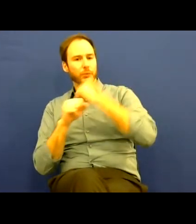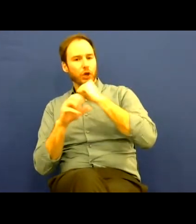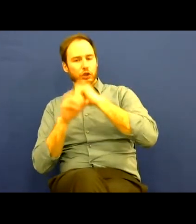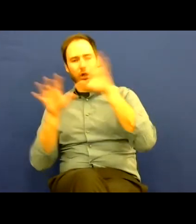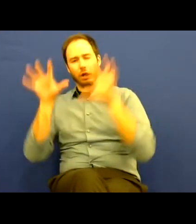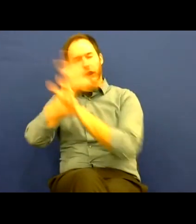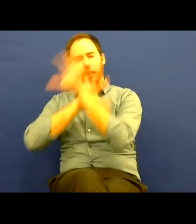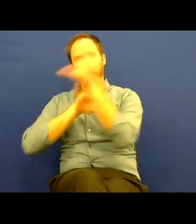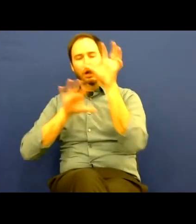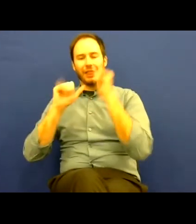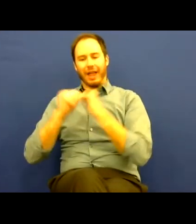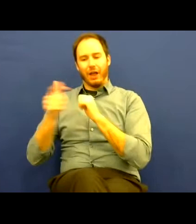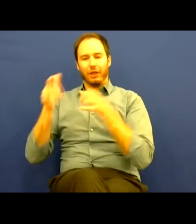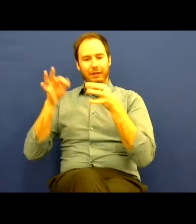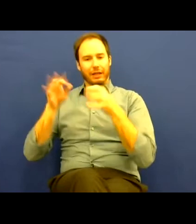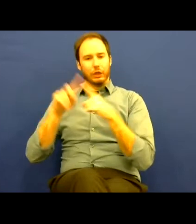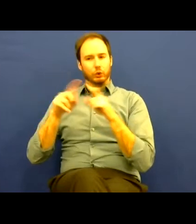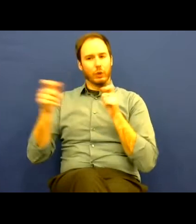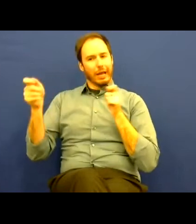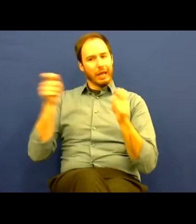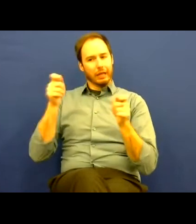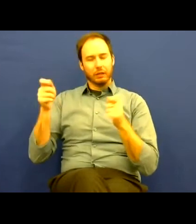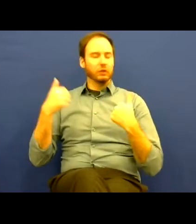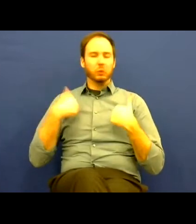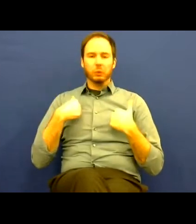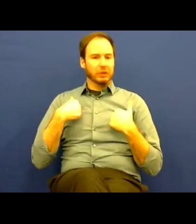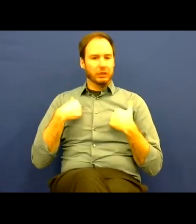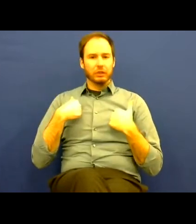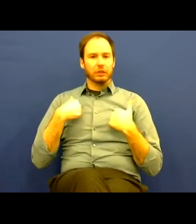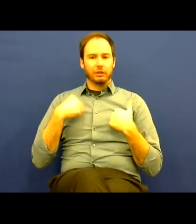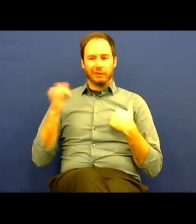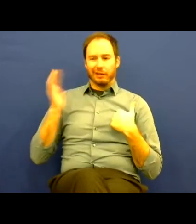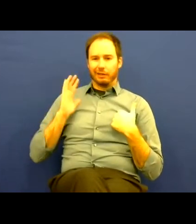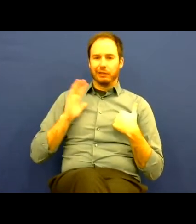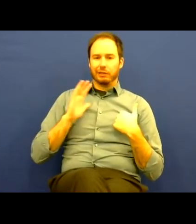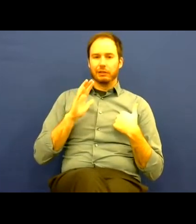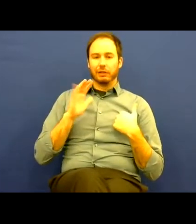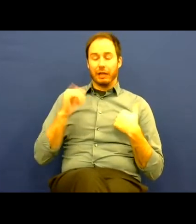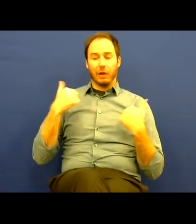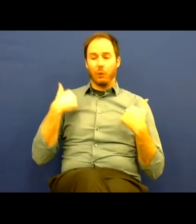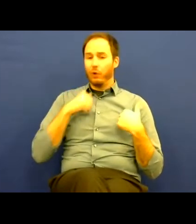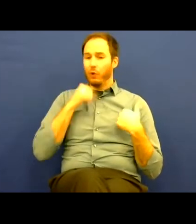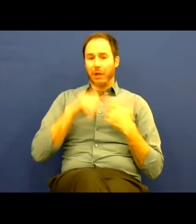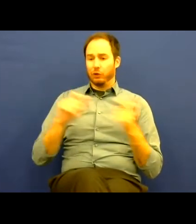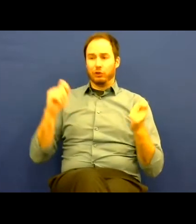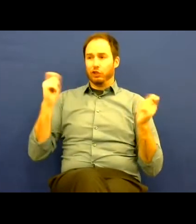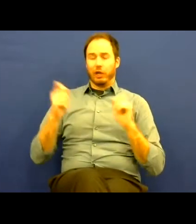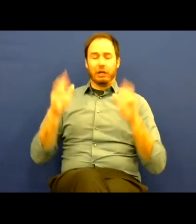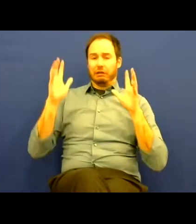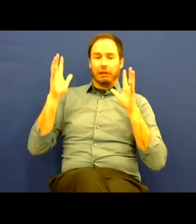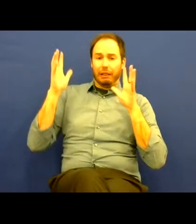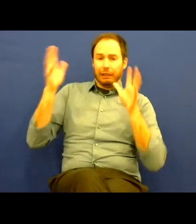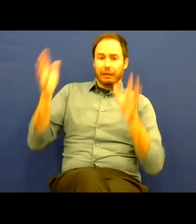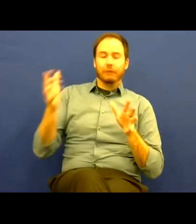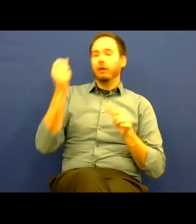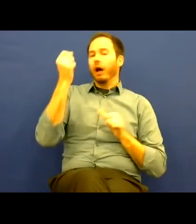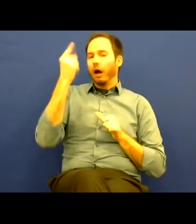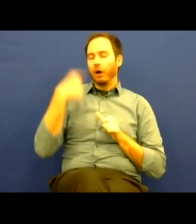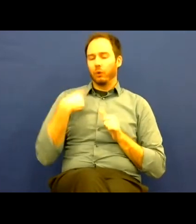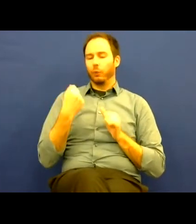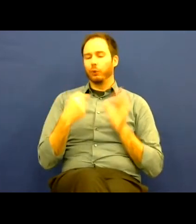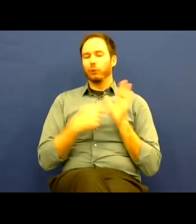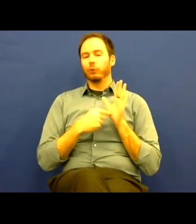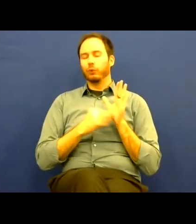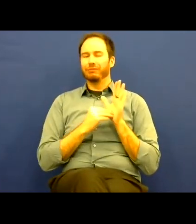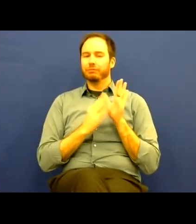commercials. That's kind of how they handled it. And they just intermixed those. We're not looking to change that balance, but what we're looking to do